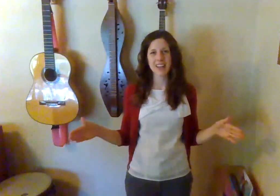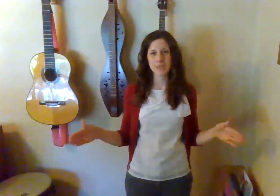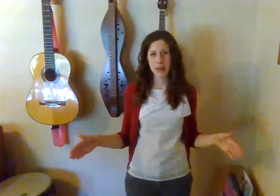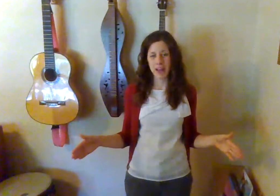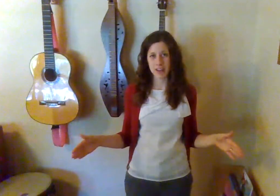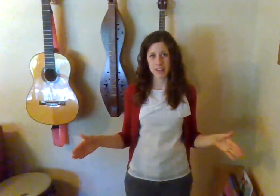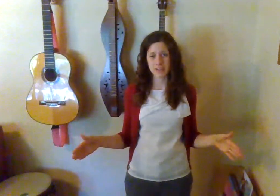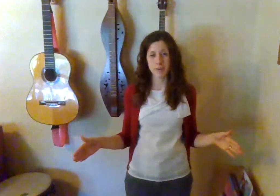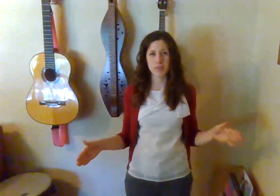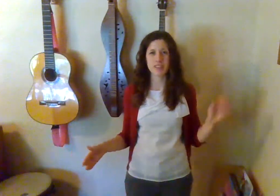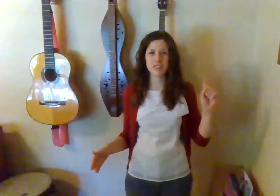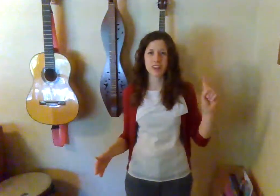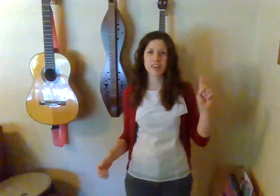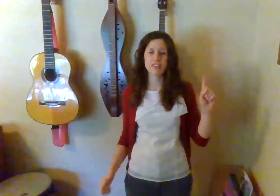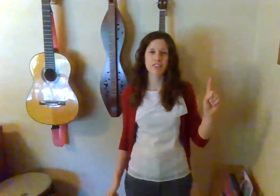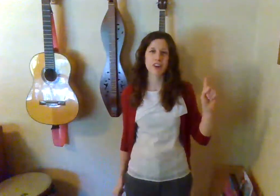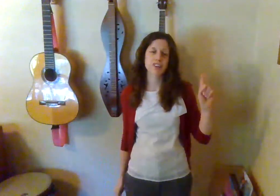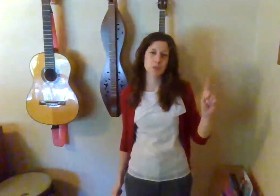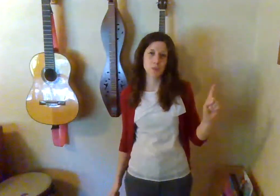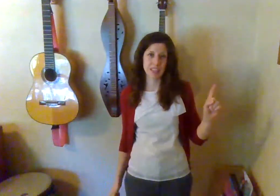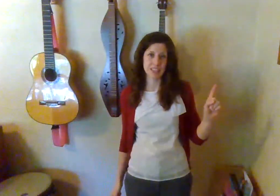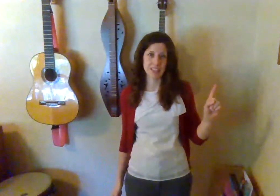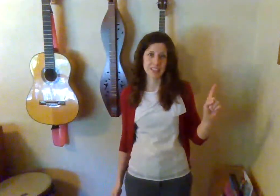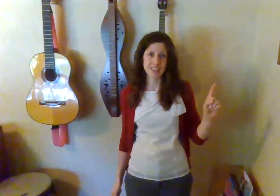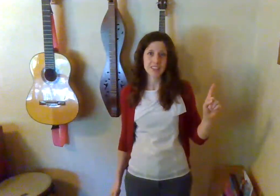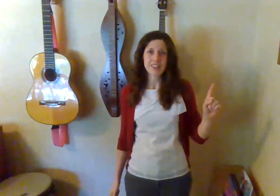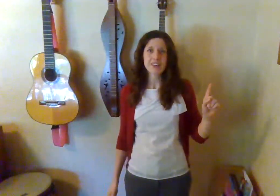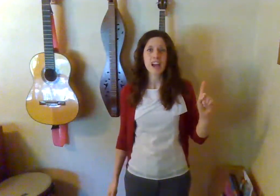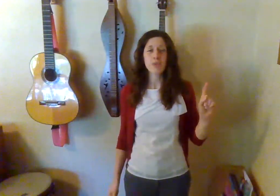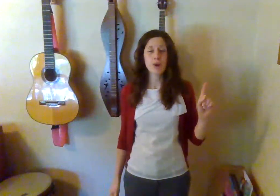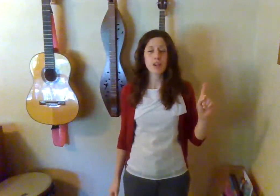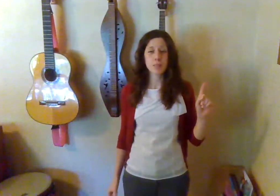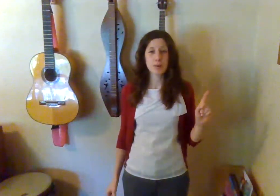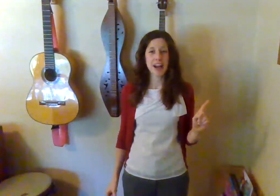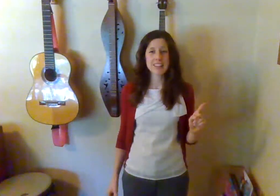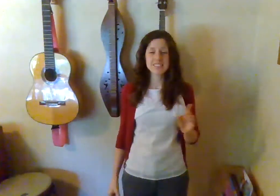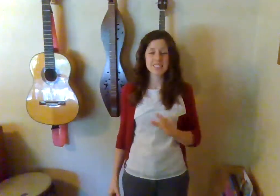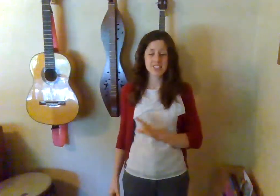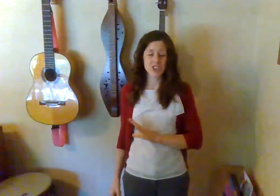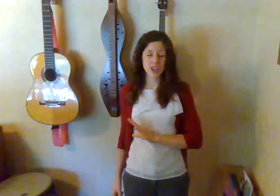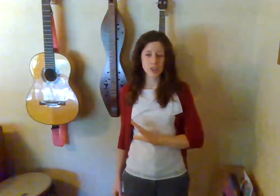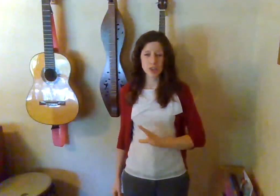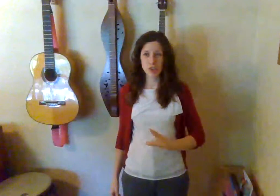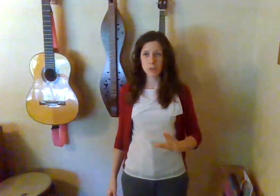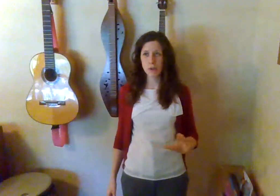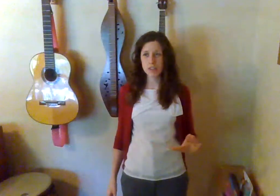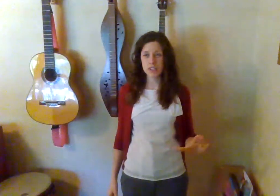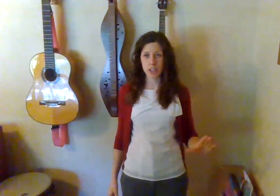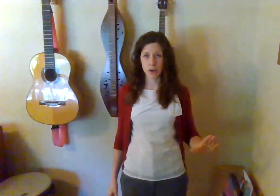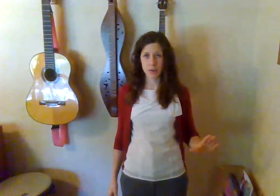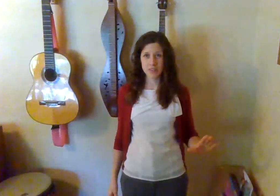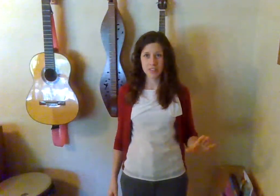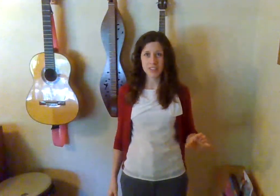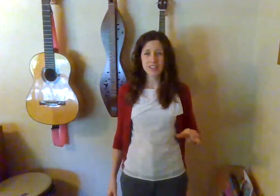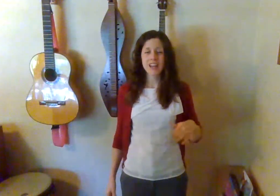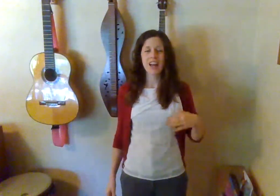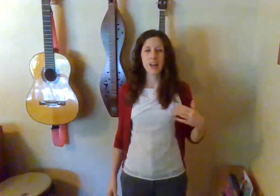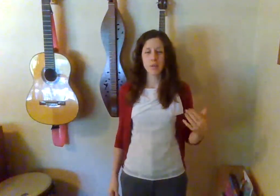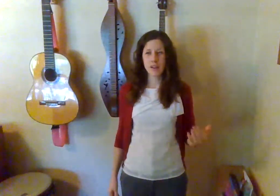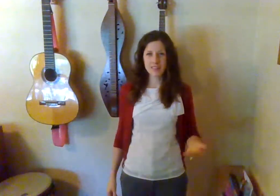pattern from the very first week. And we're going to practice it starting super slow and going a